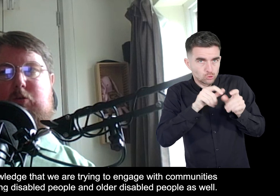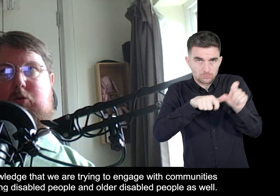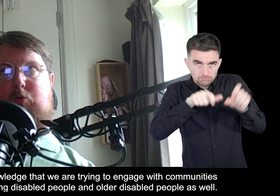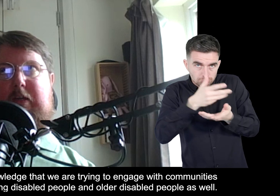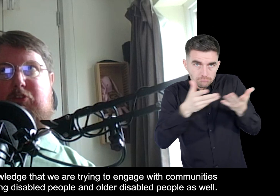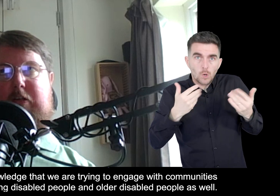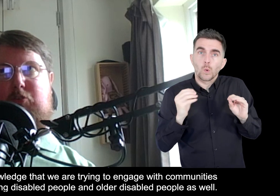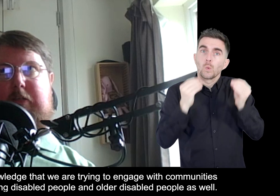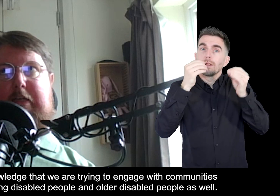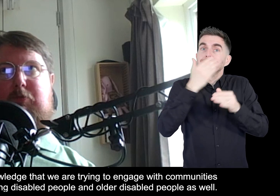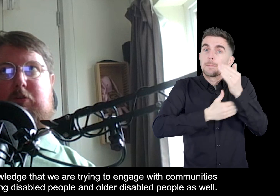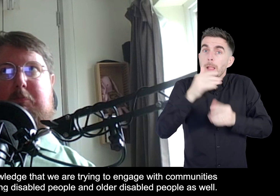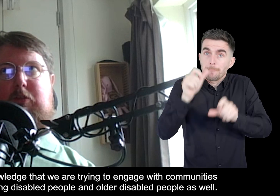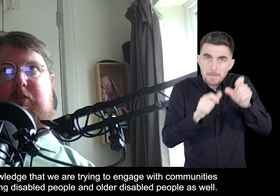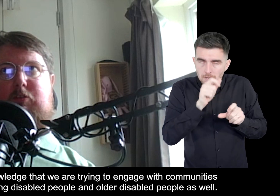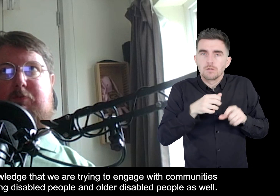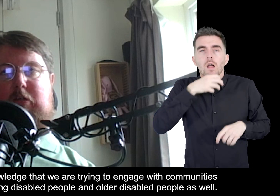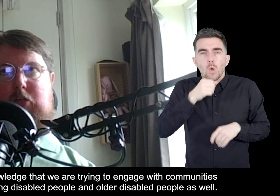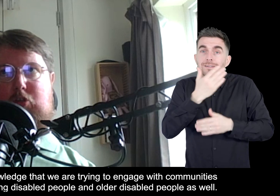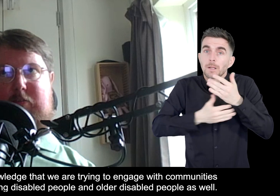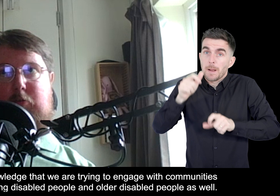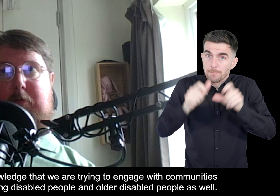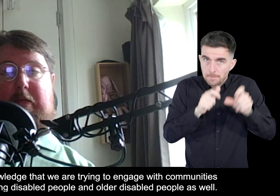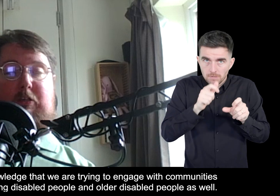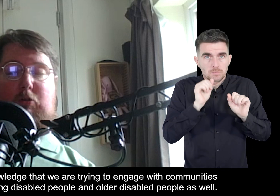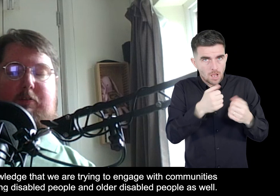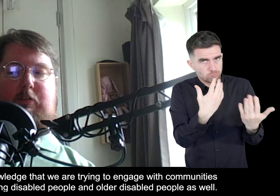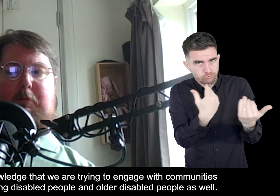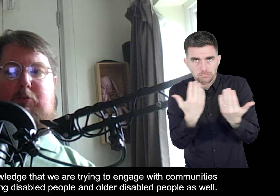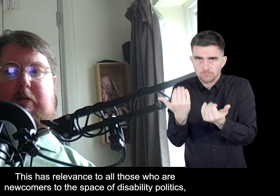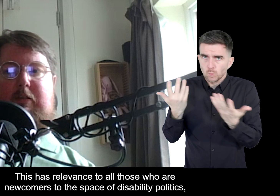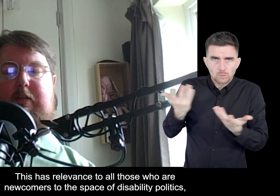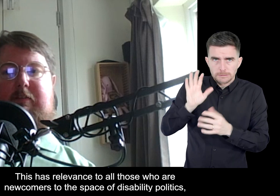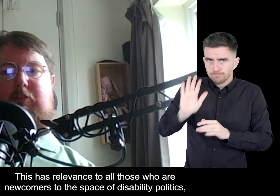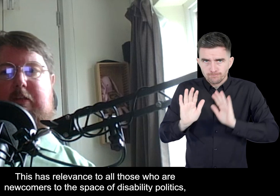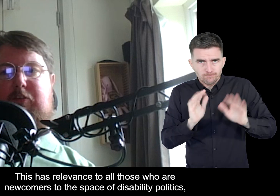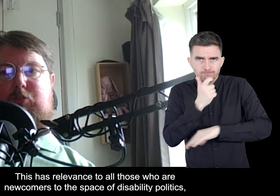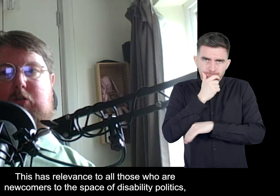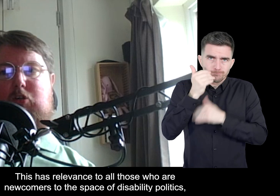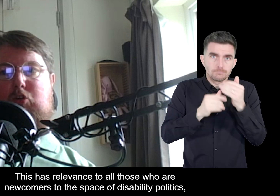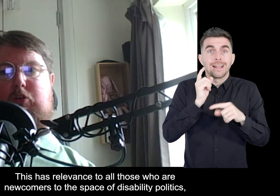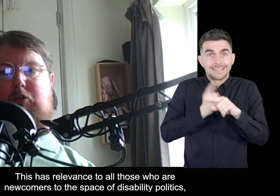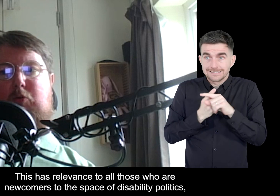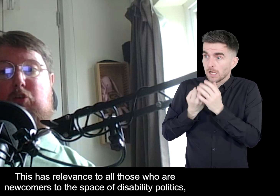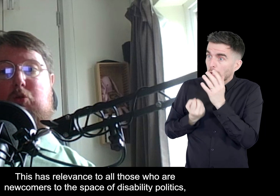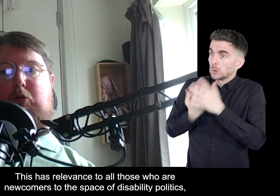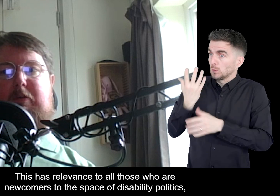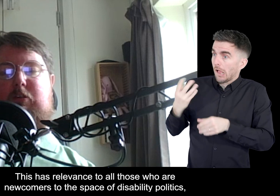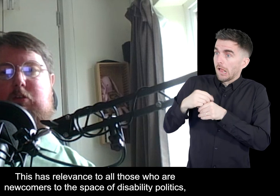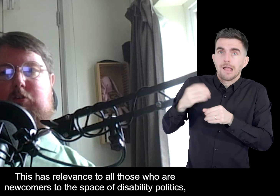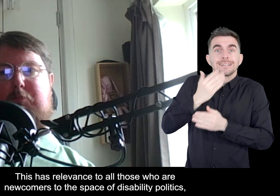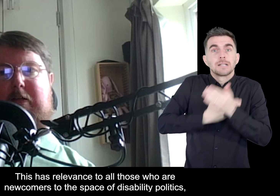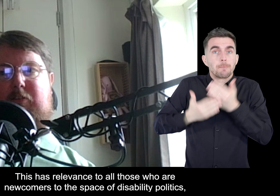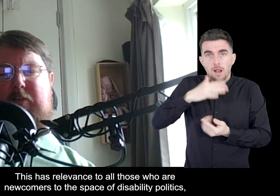are trying to engage with communities of young disabled people and older disabled people as well. This has relevance to all those who are